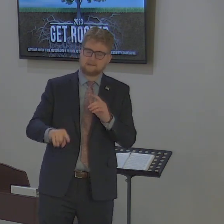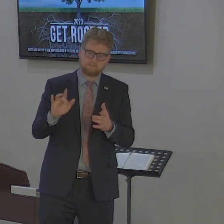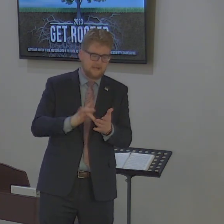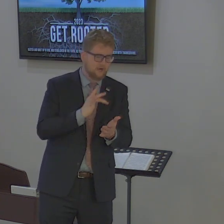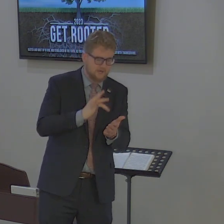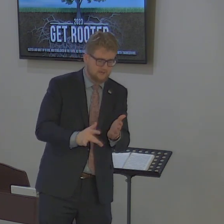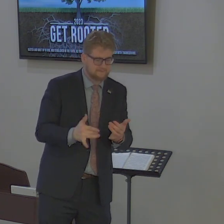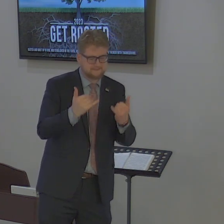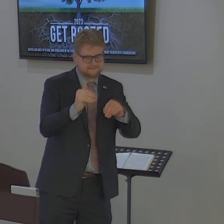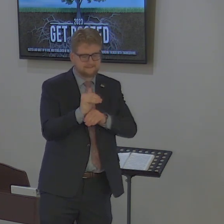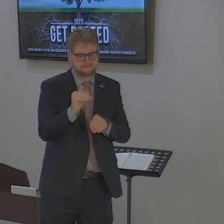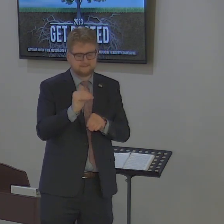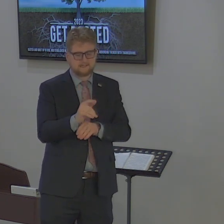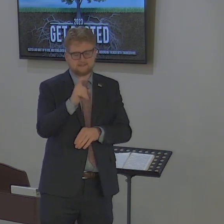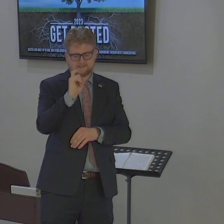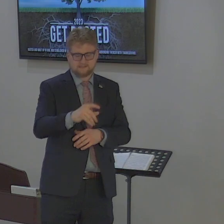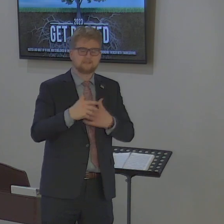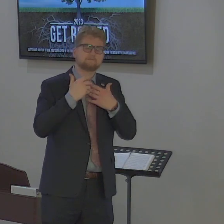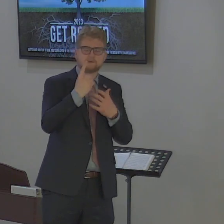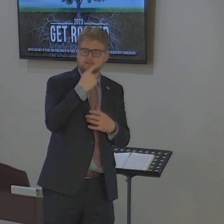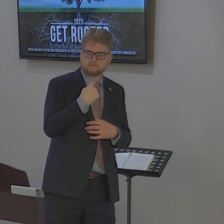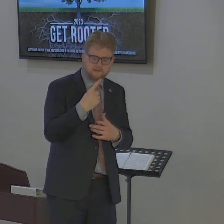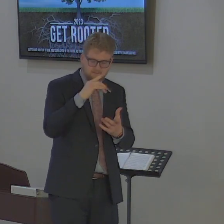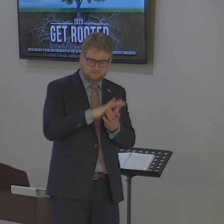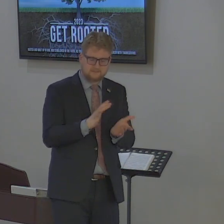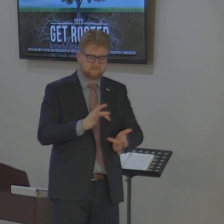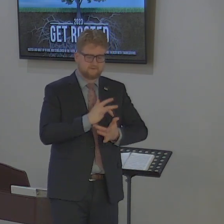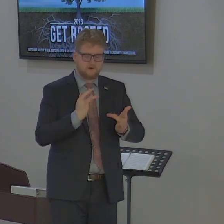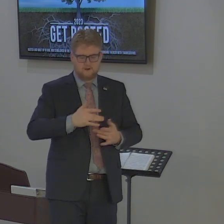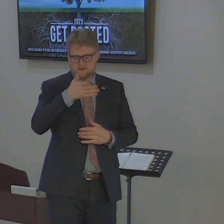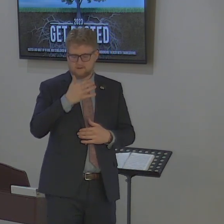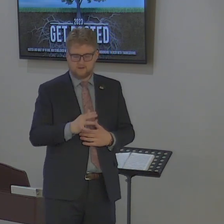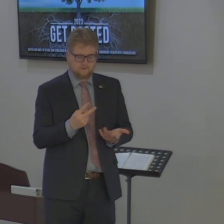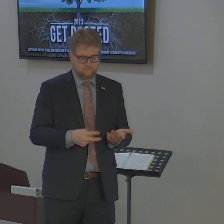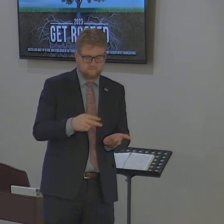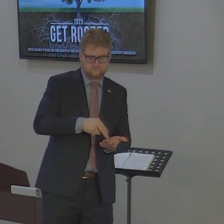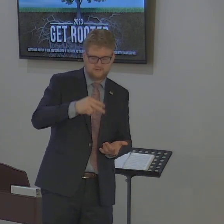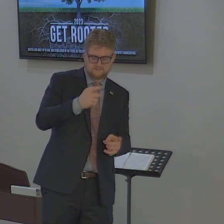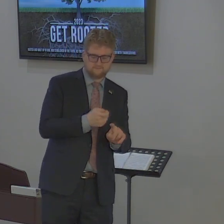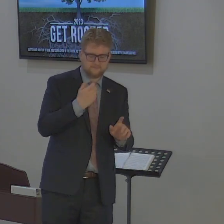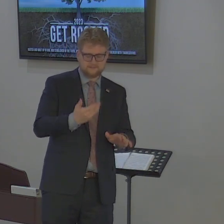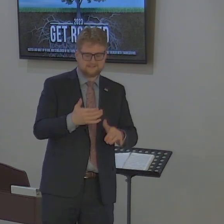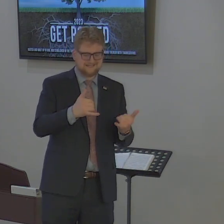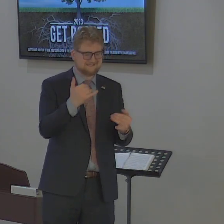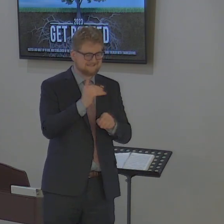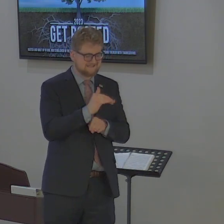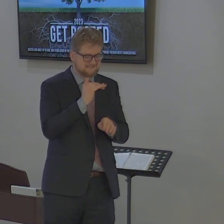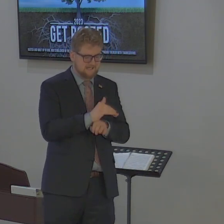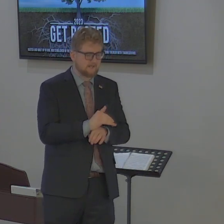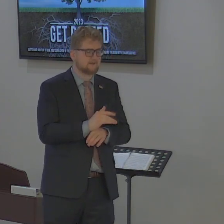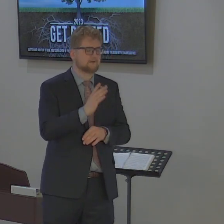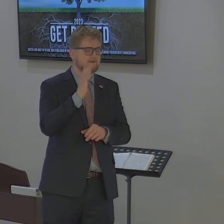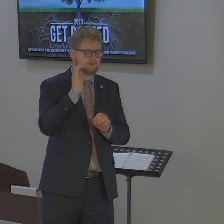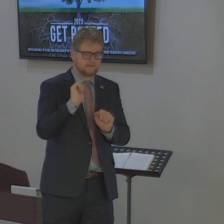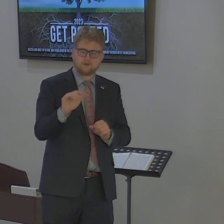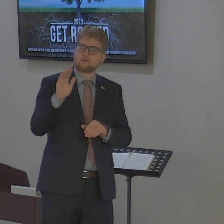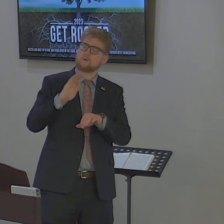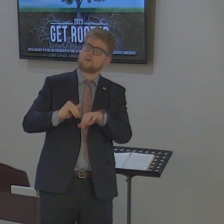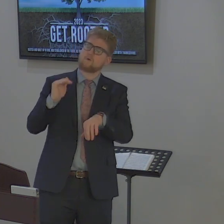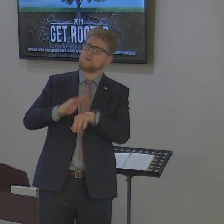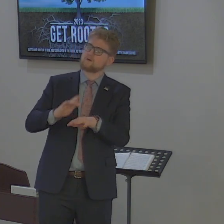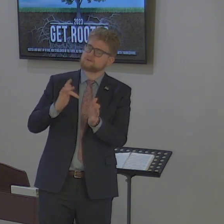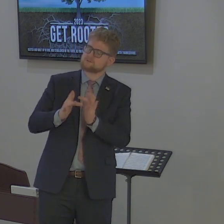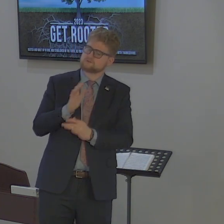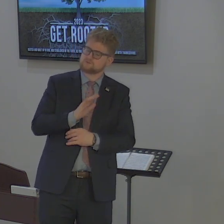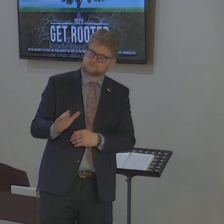want to confess with their mouth and believe in their heart that God hath raised him from the dead. Tonight's the night they want to call upon Jesus Christ and save them. Father, I pray that you'd give them